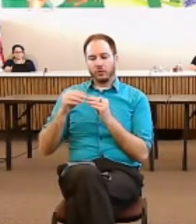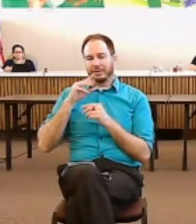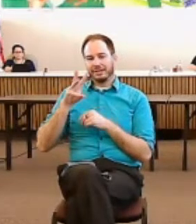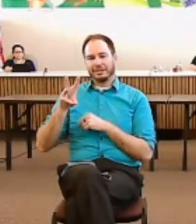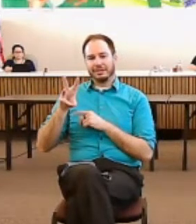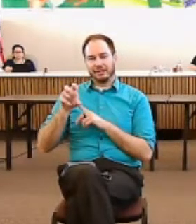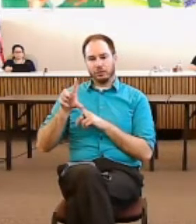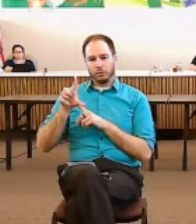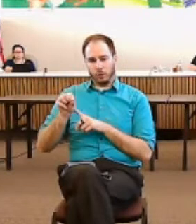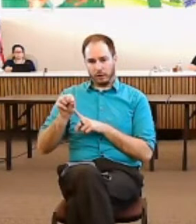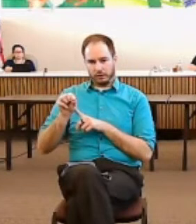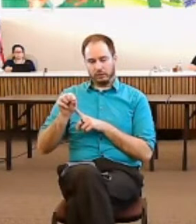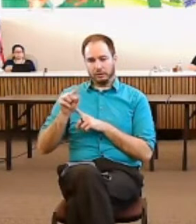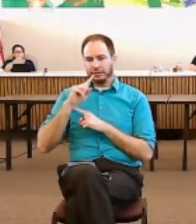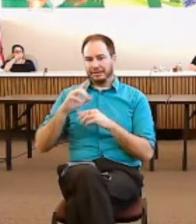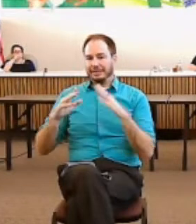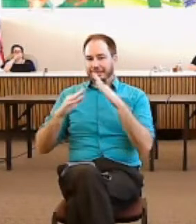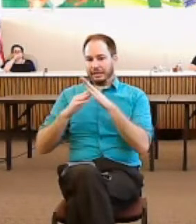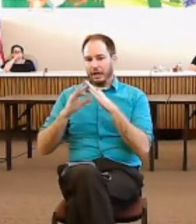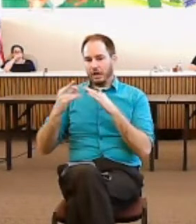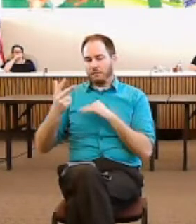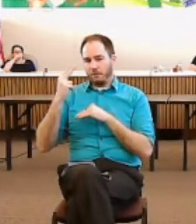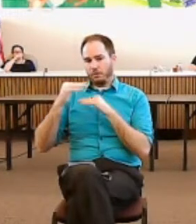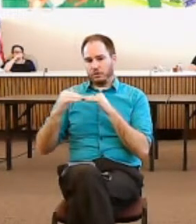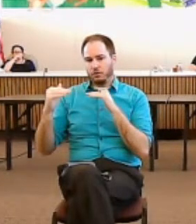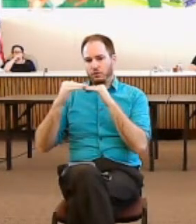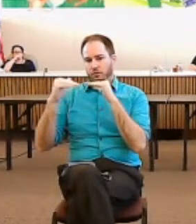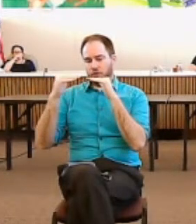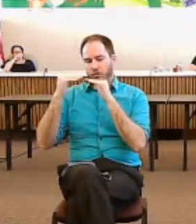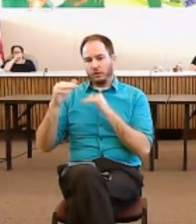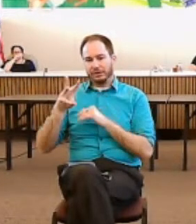620 is the top of the 3-story.